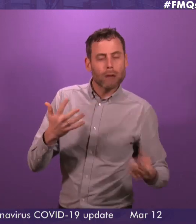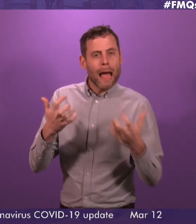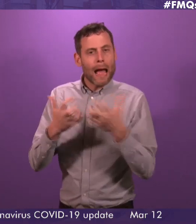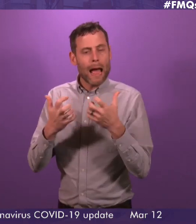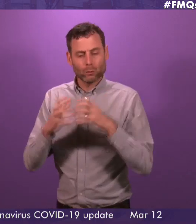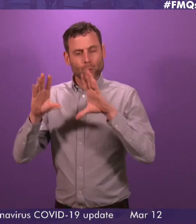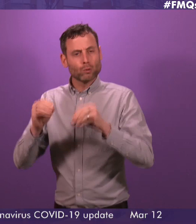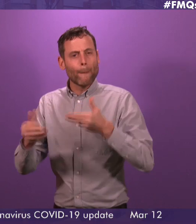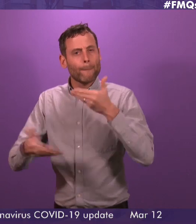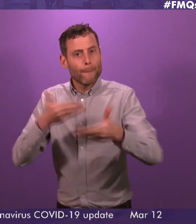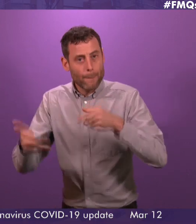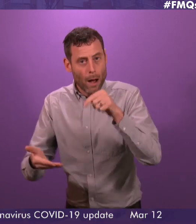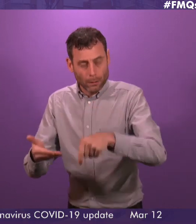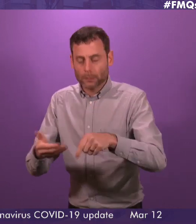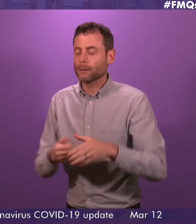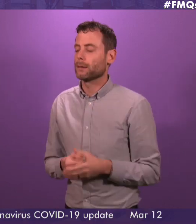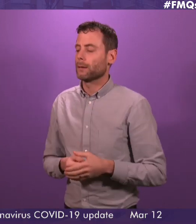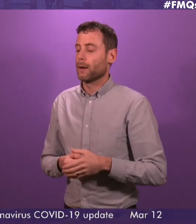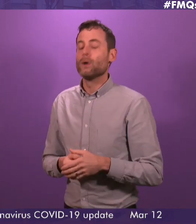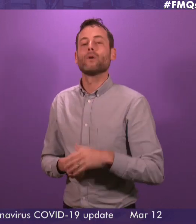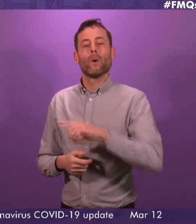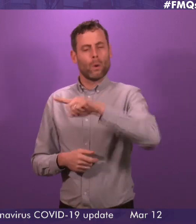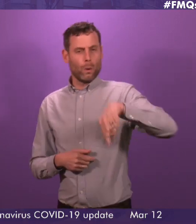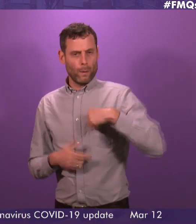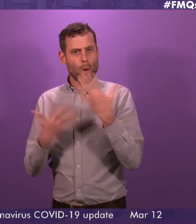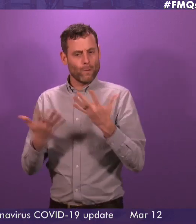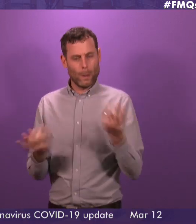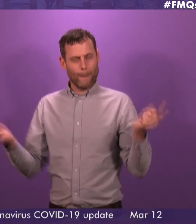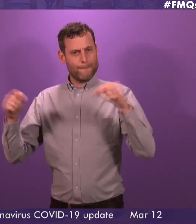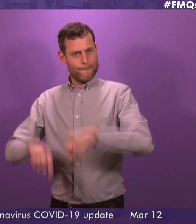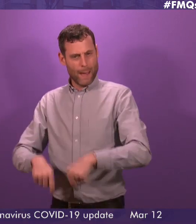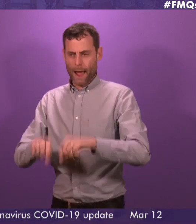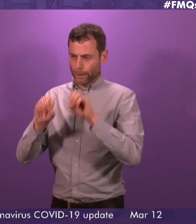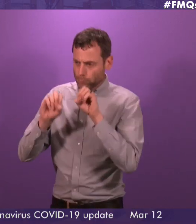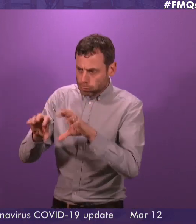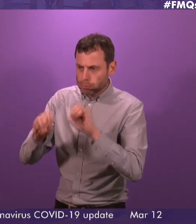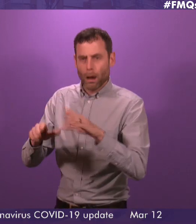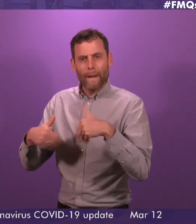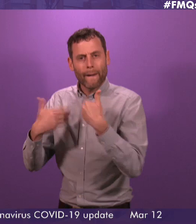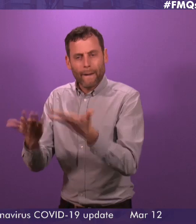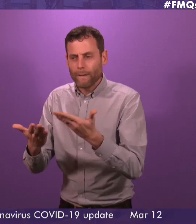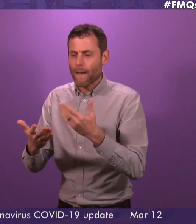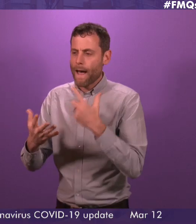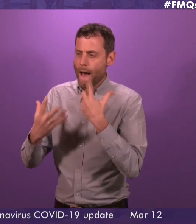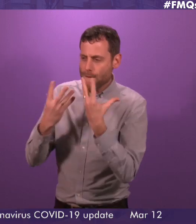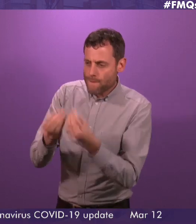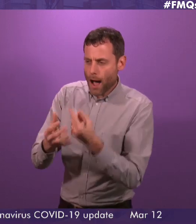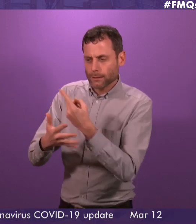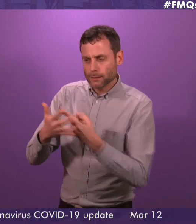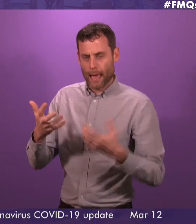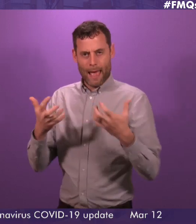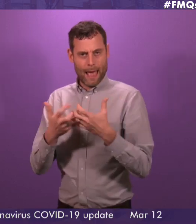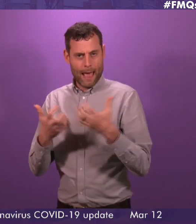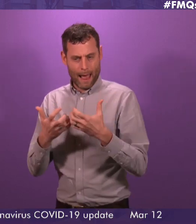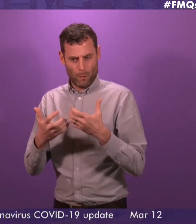course, return and ensure that members are given full advice and information on those as those decisions